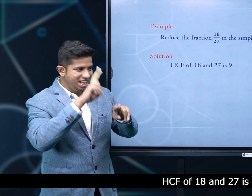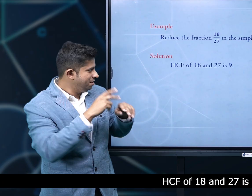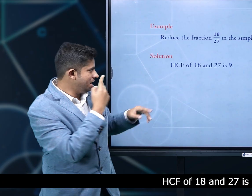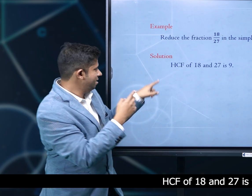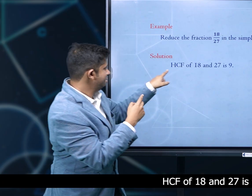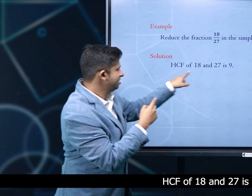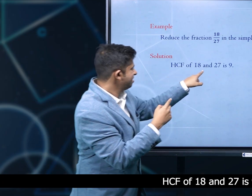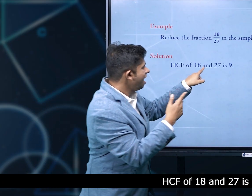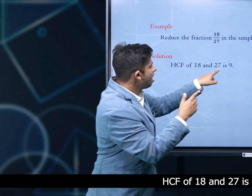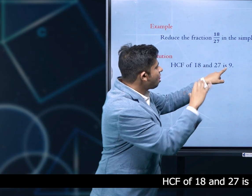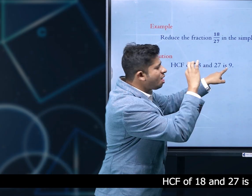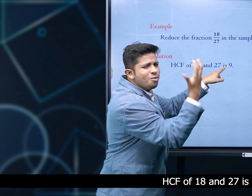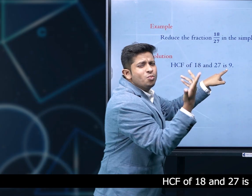HCF of 18 and 27 is 9.